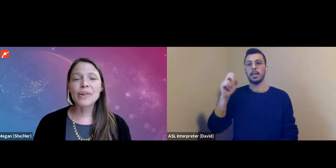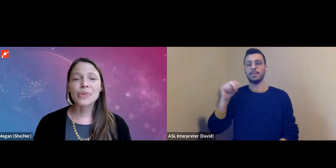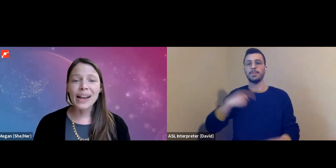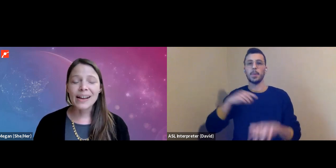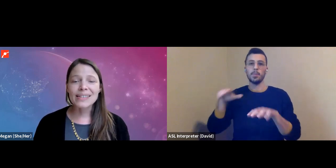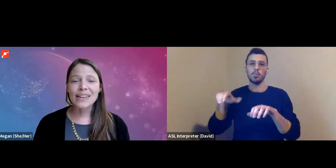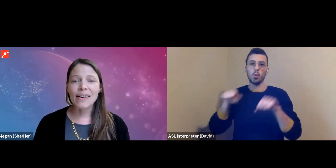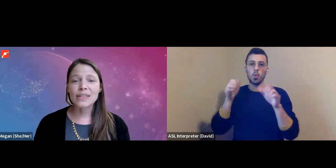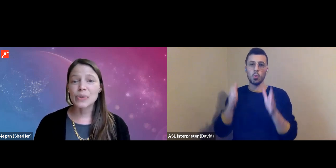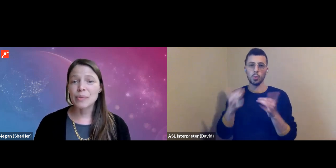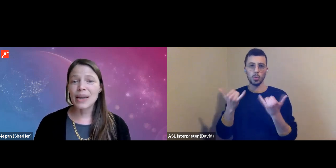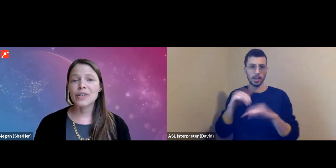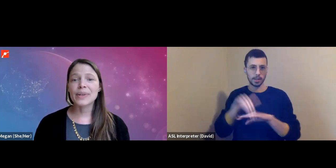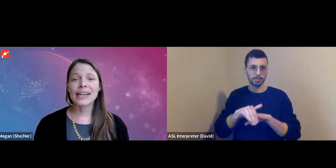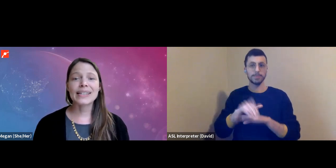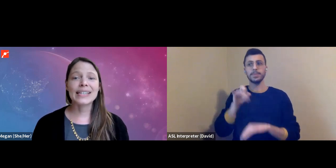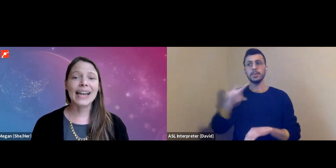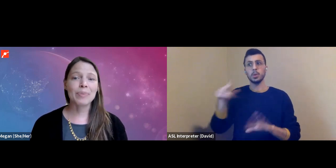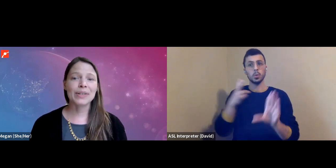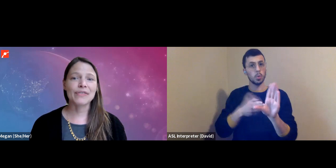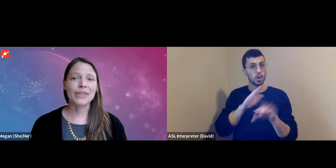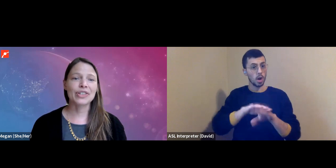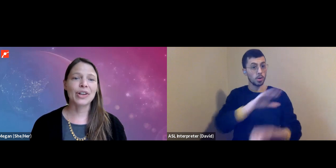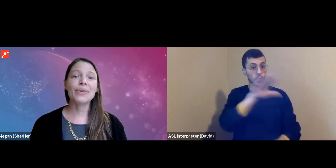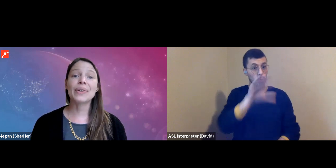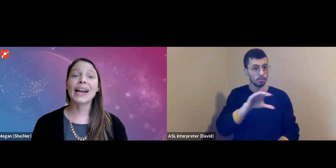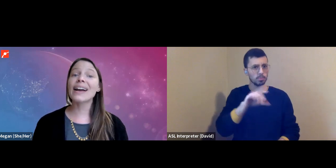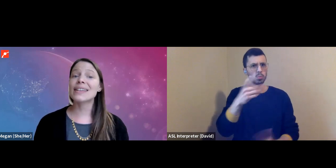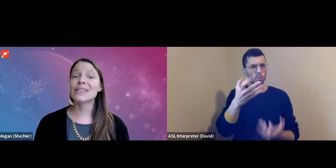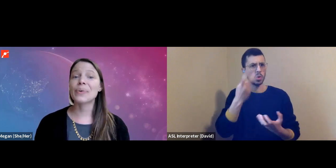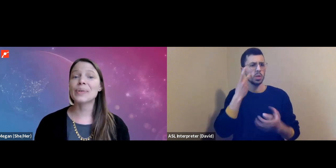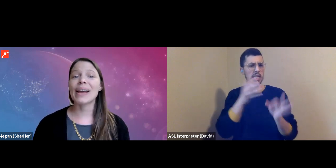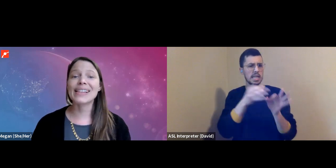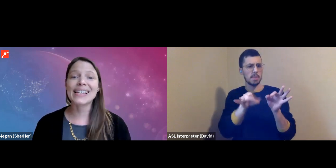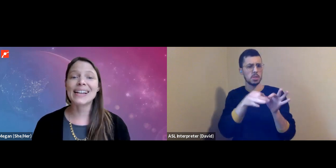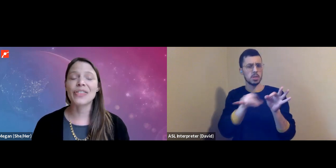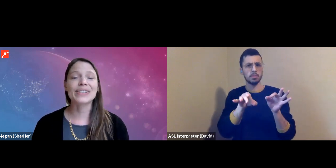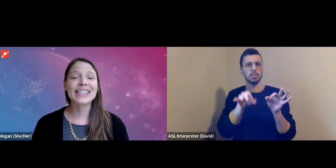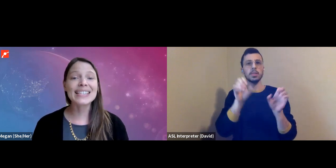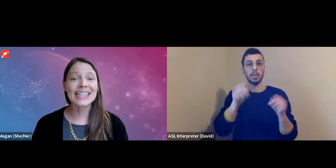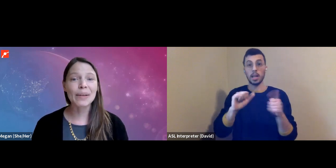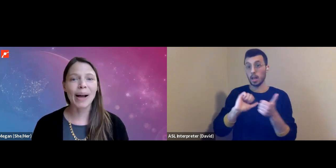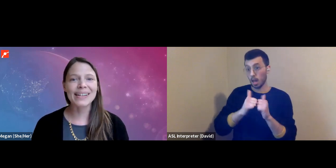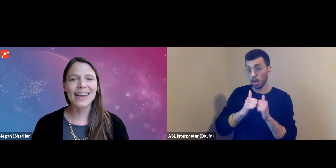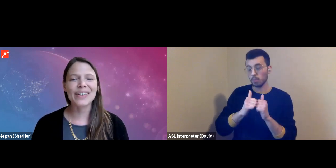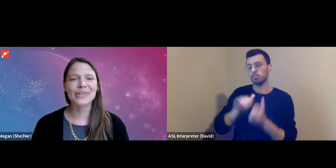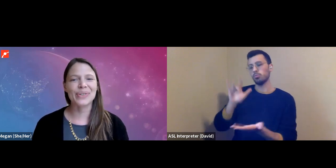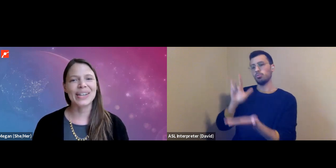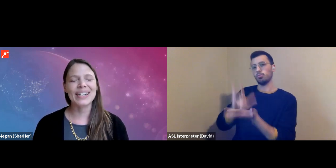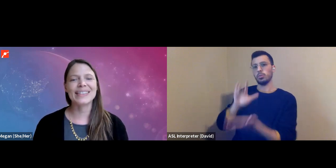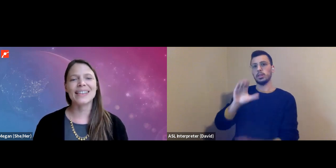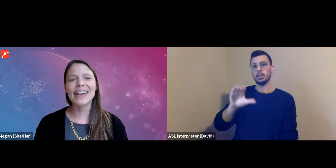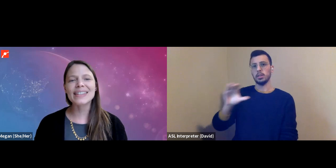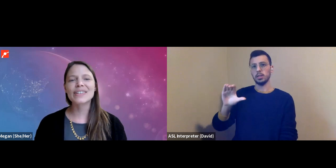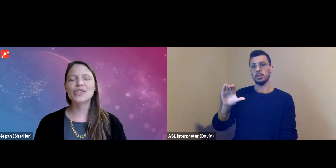if you are joining us here on Zoom and you would like to see captions for this show, you can access those by clicking the CC button on your